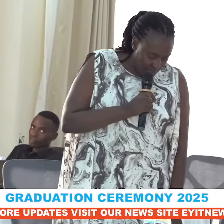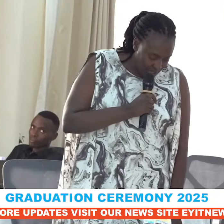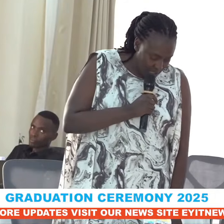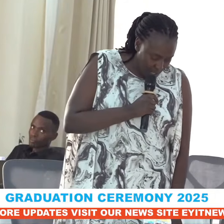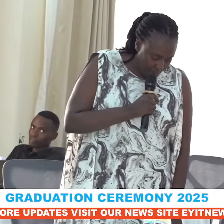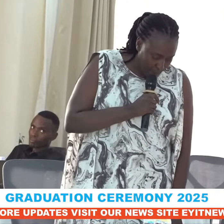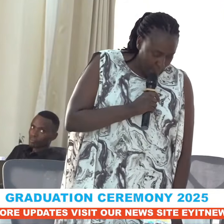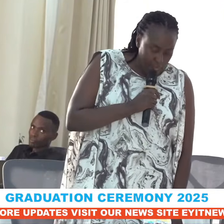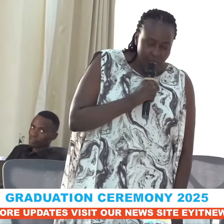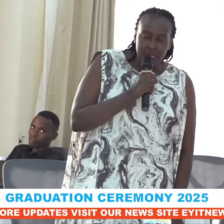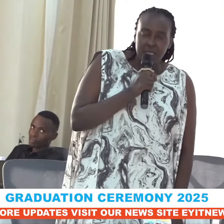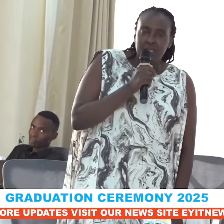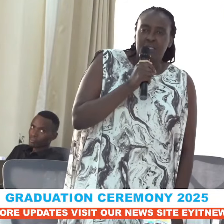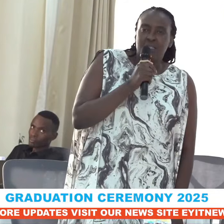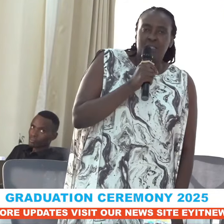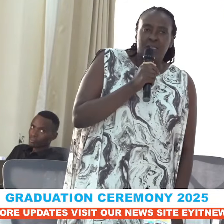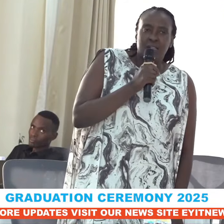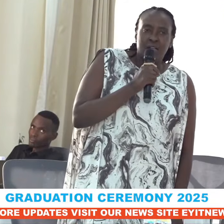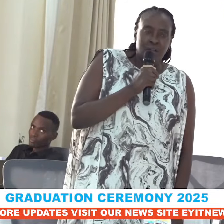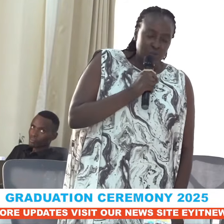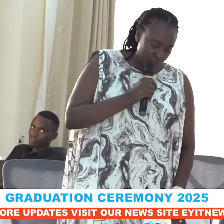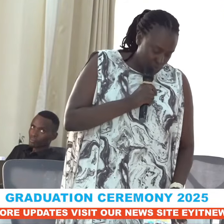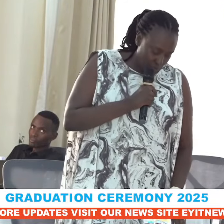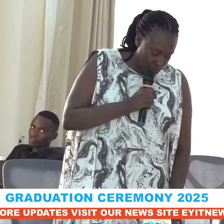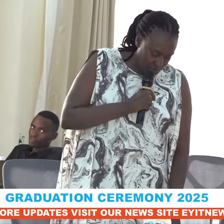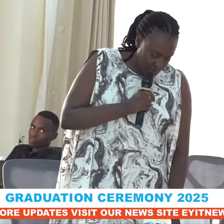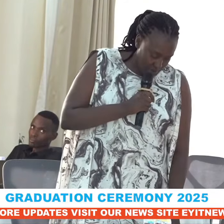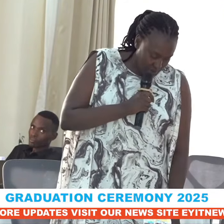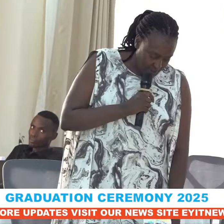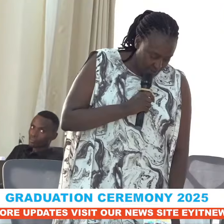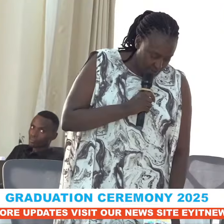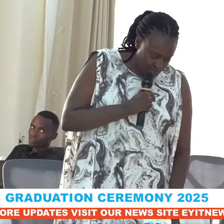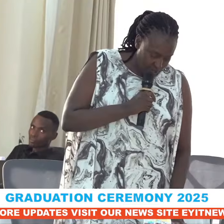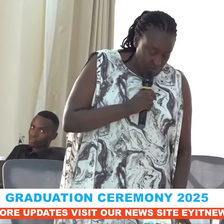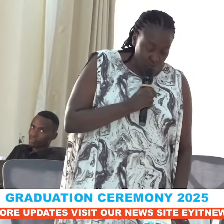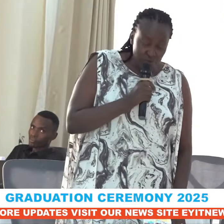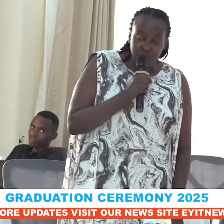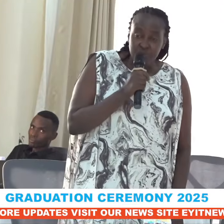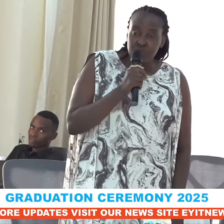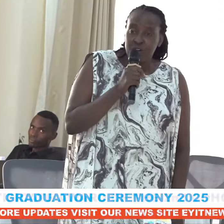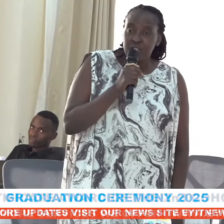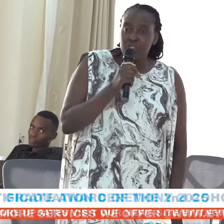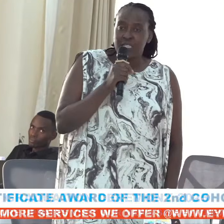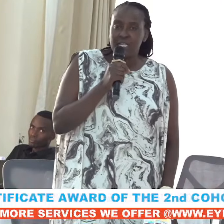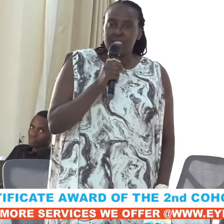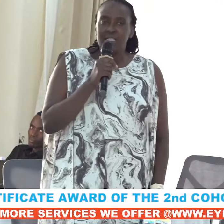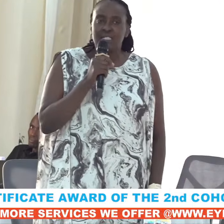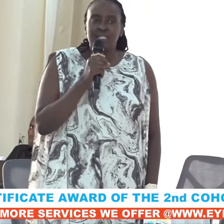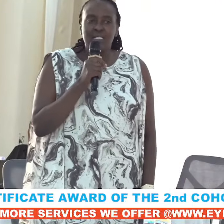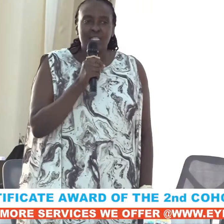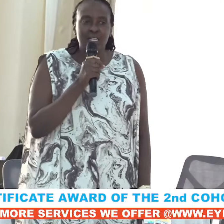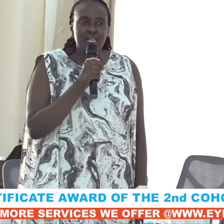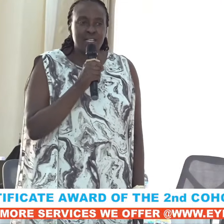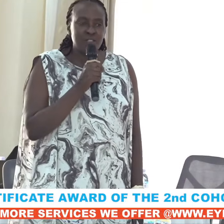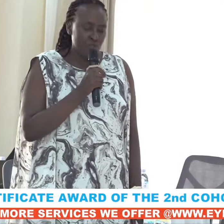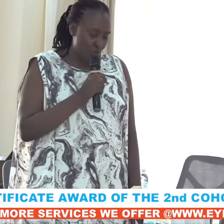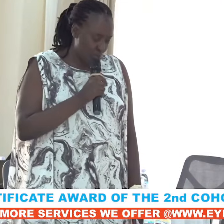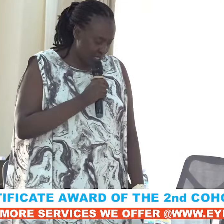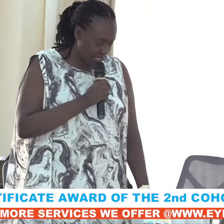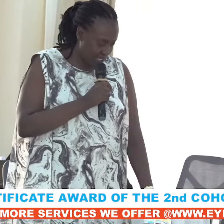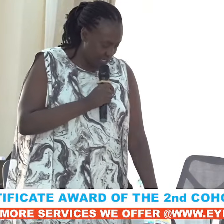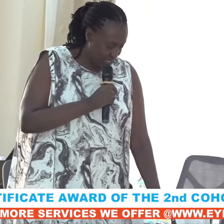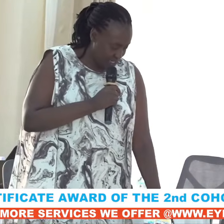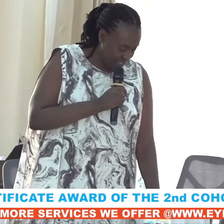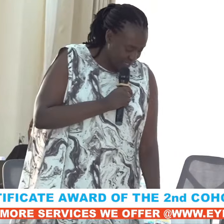be here. I also want to congratulate the second